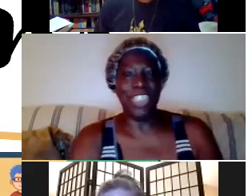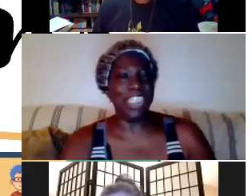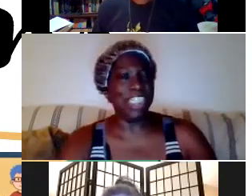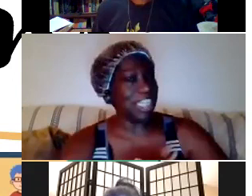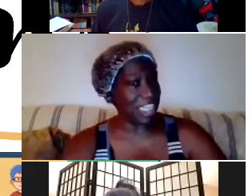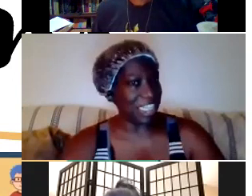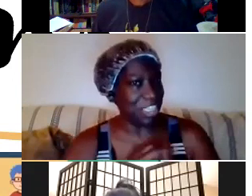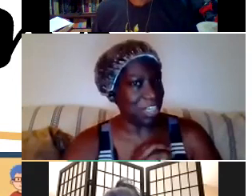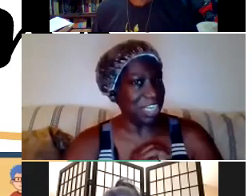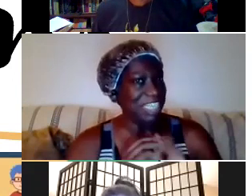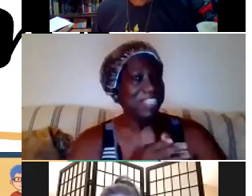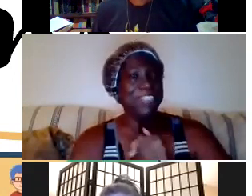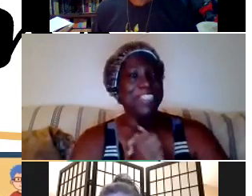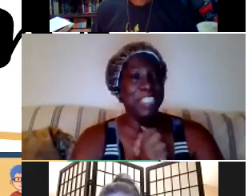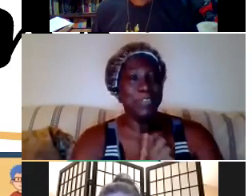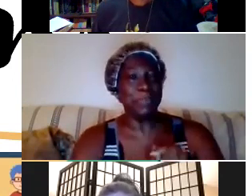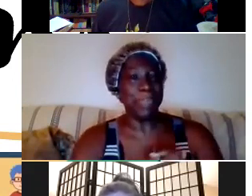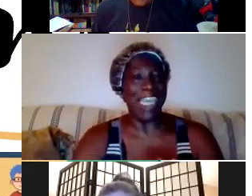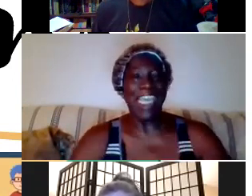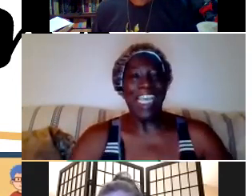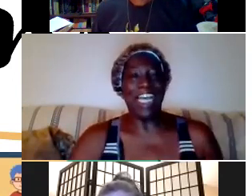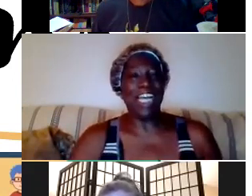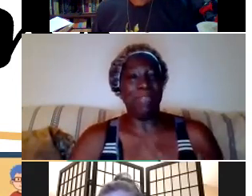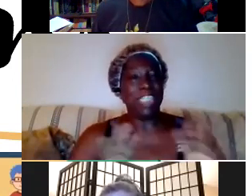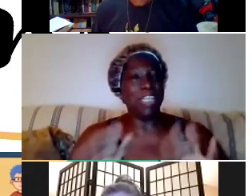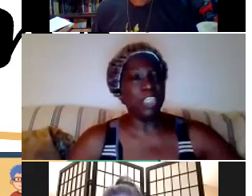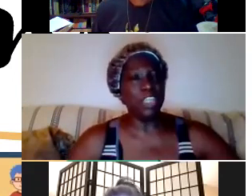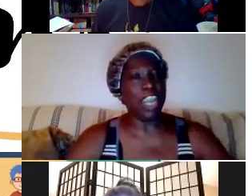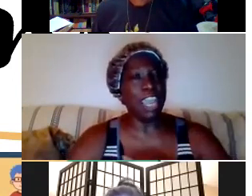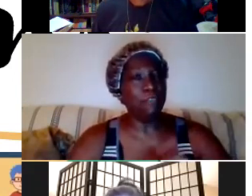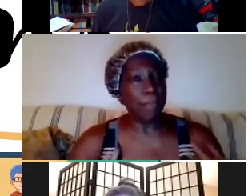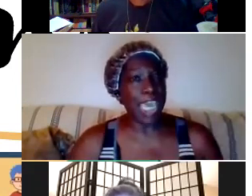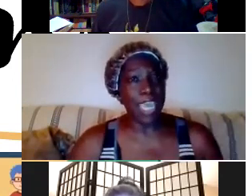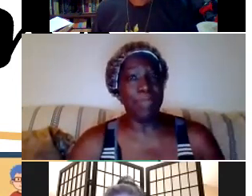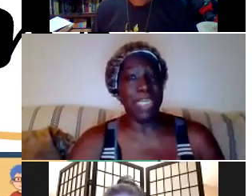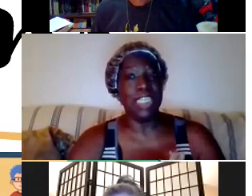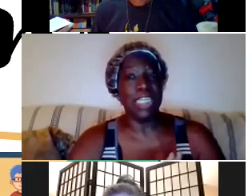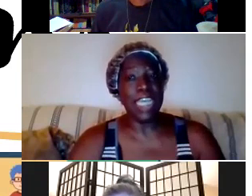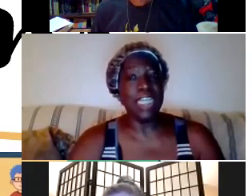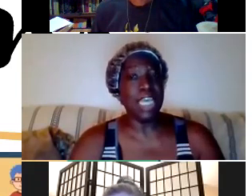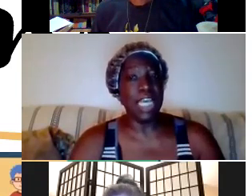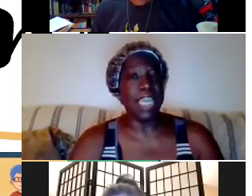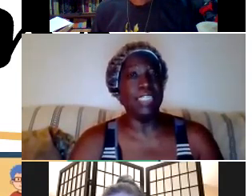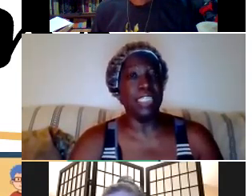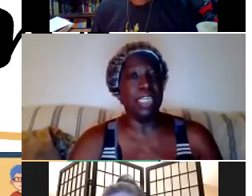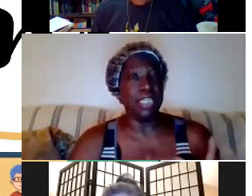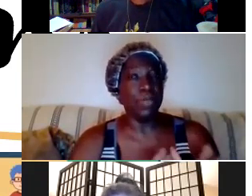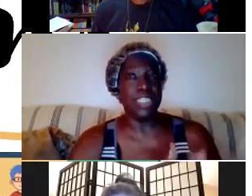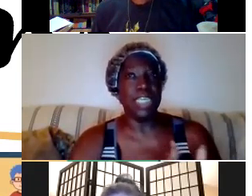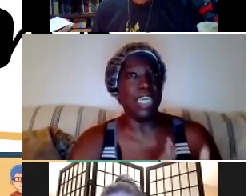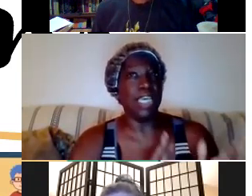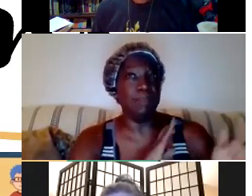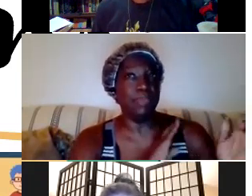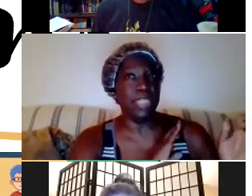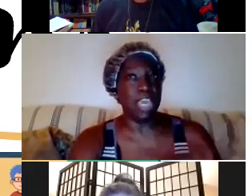Now, Delisha, I think these are the easier signs for me. As long as you know your alphabet, because a lot of signs, that's why